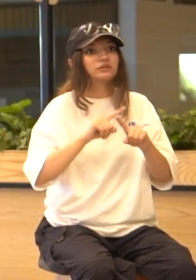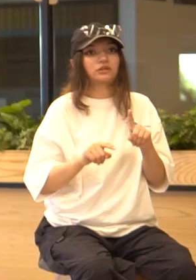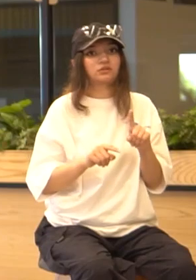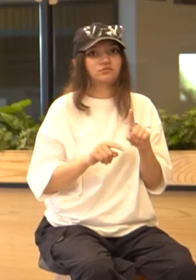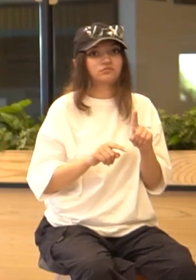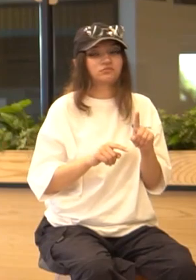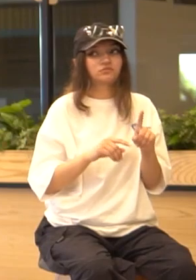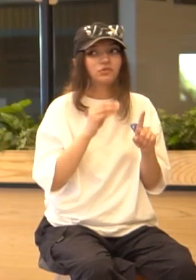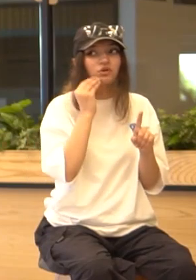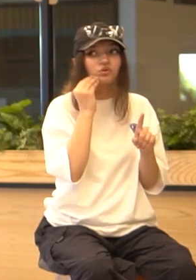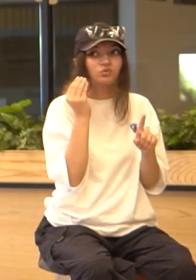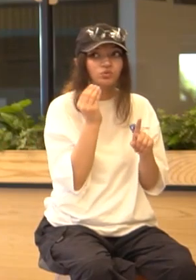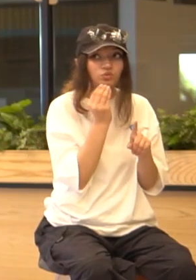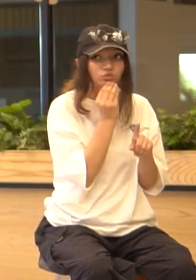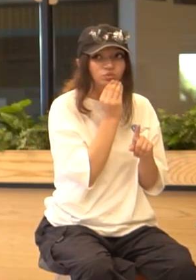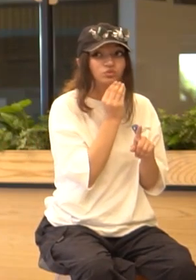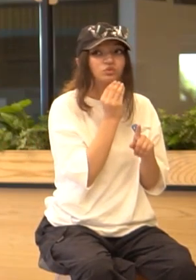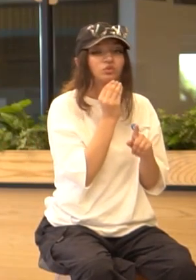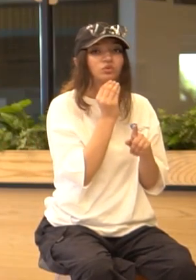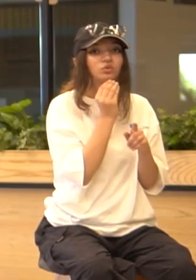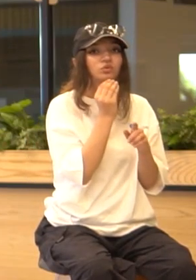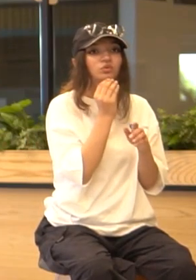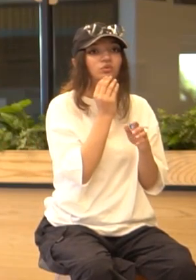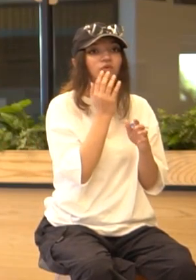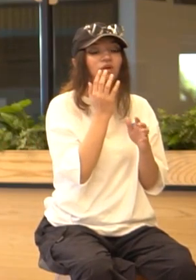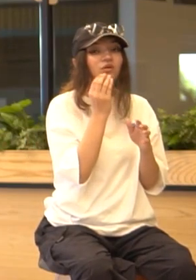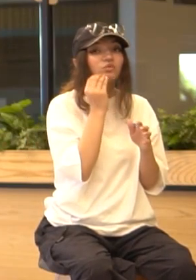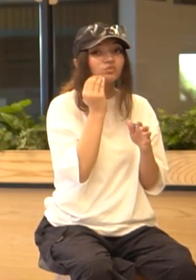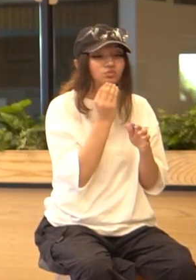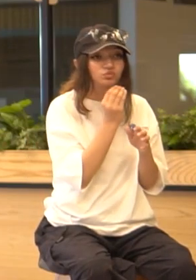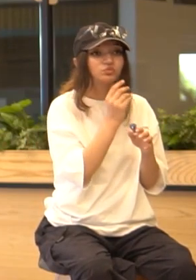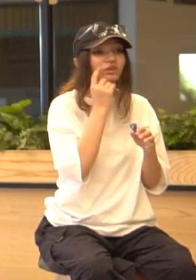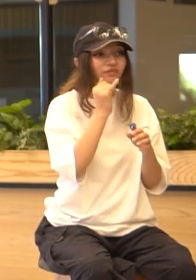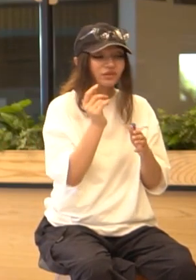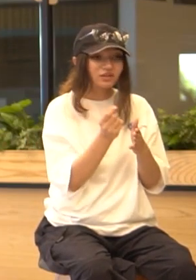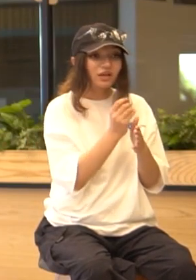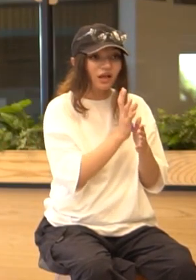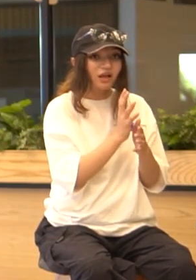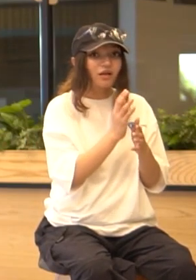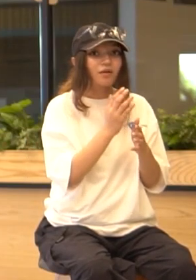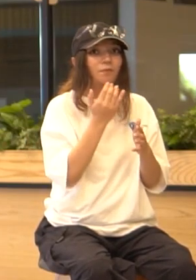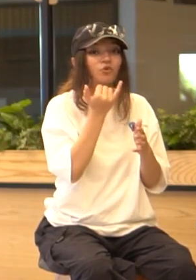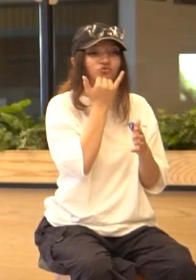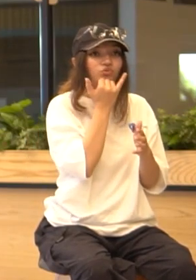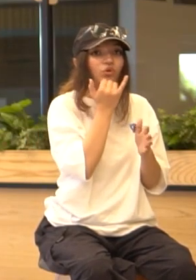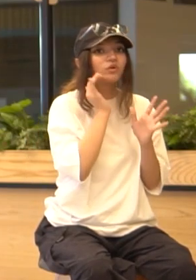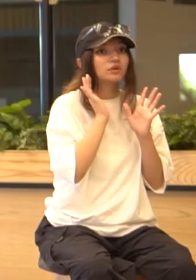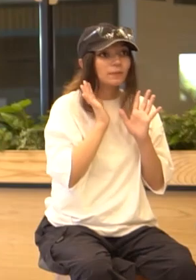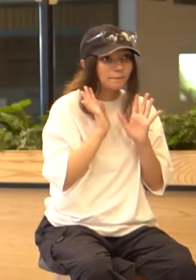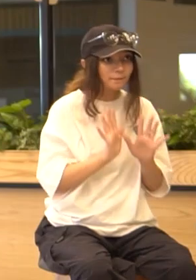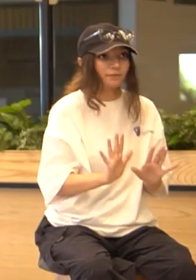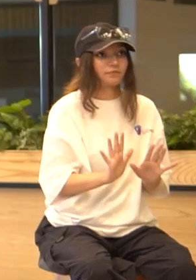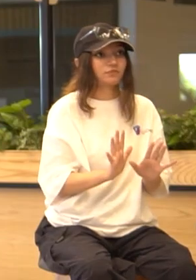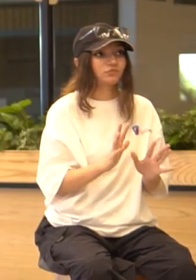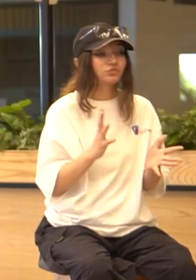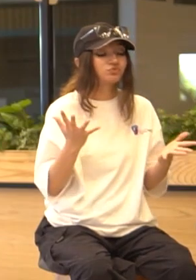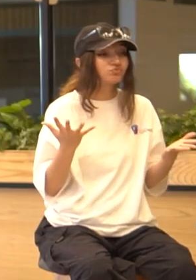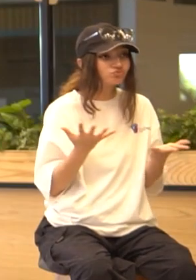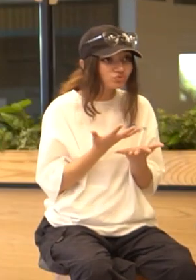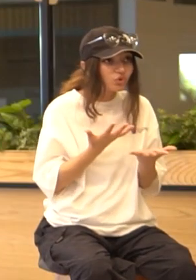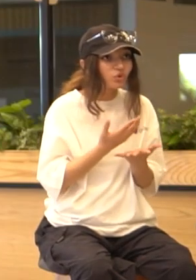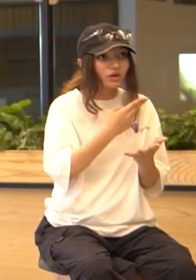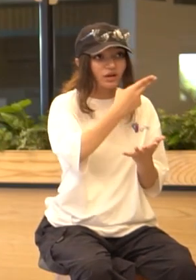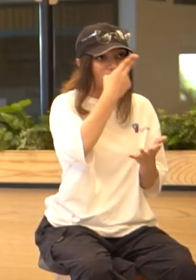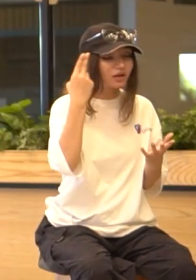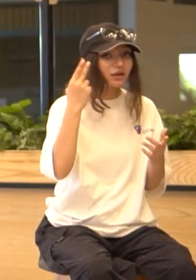Urdu typography ke pe kaam kar rahe hote, there is a chance that things can be misread, right? Because if a complete free piece